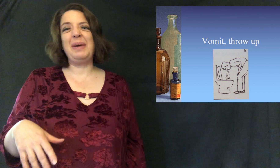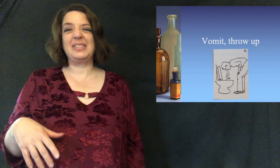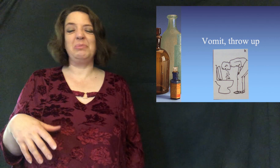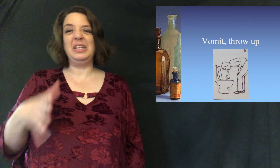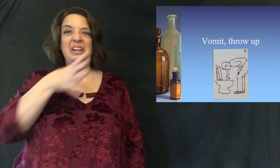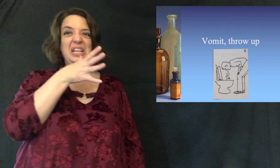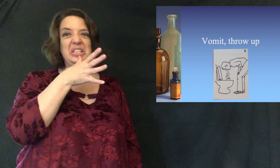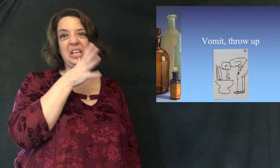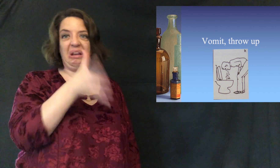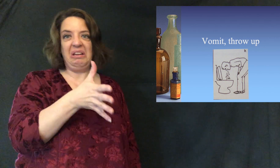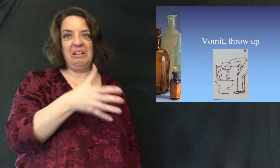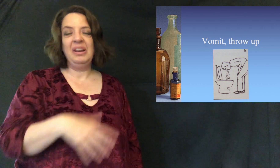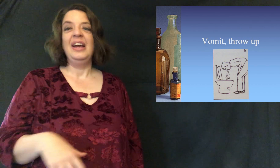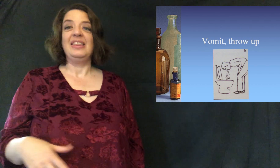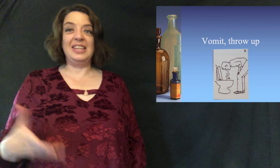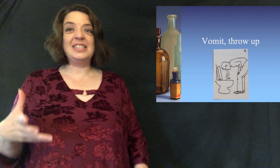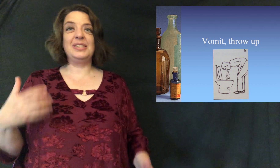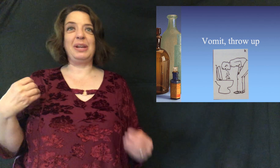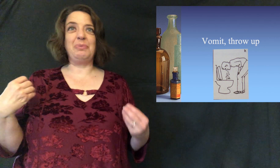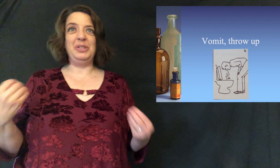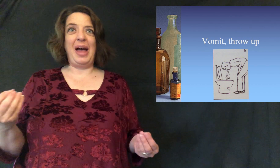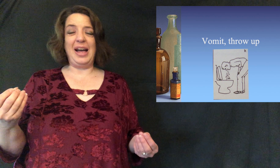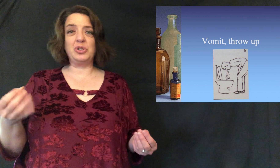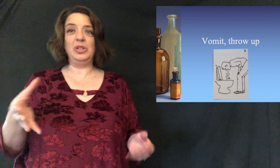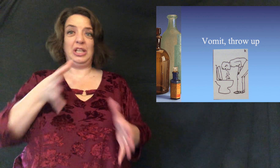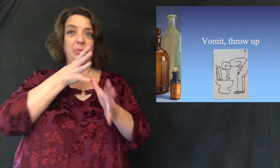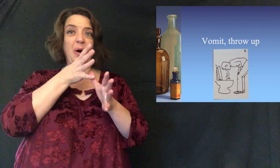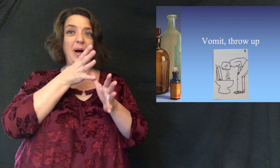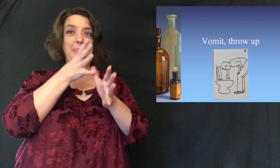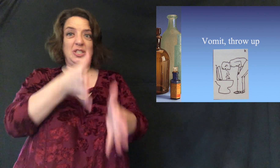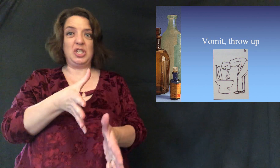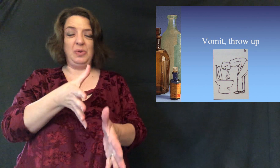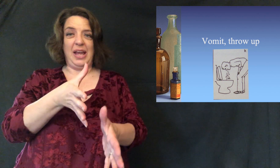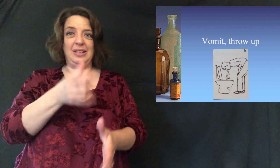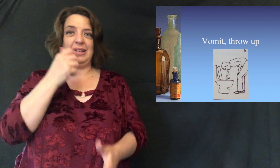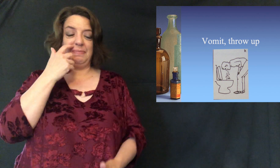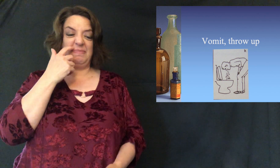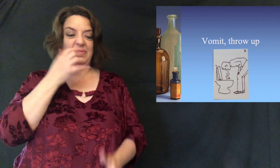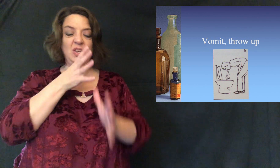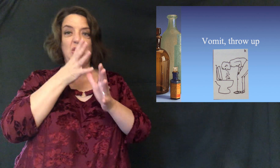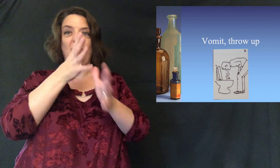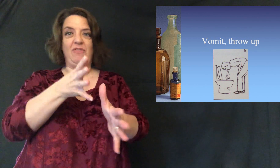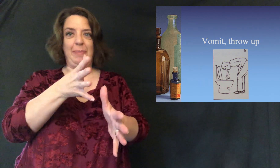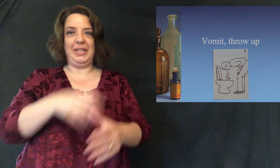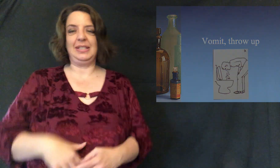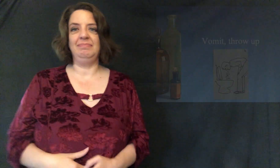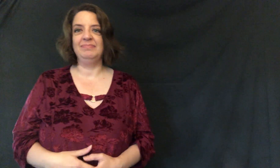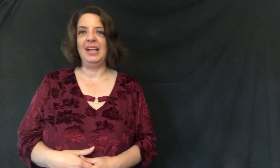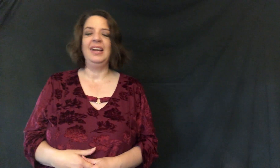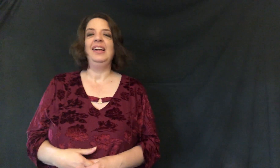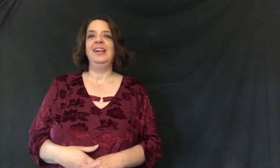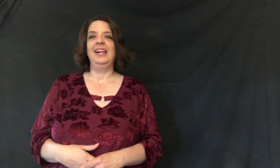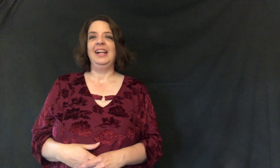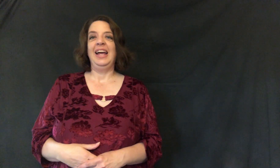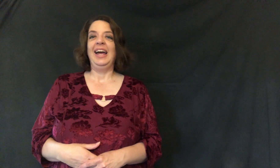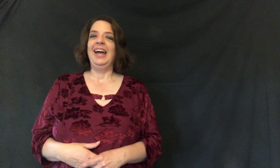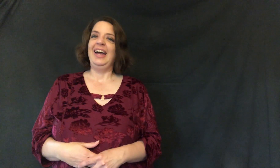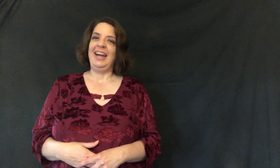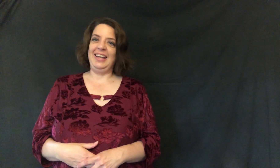something, like you just kind of, ew. This is like when you actually throw up, it's two-handed. Vomit. And